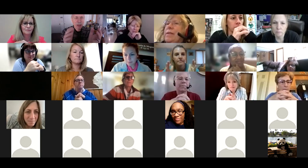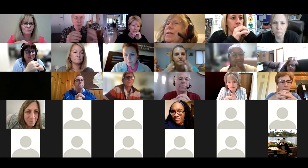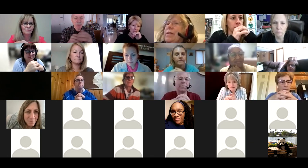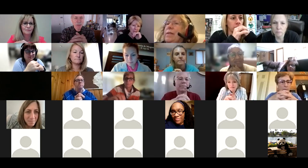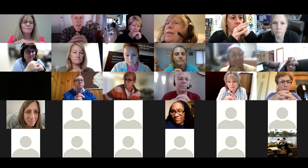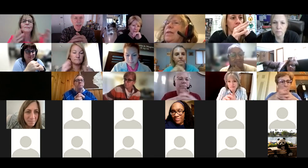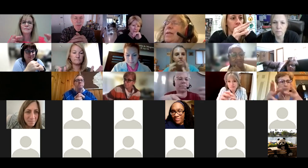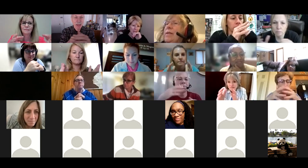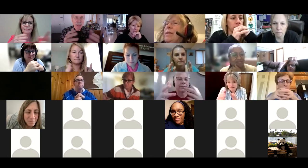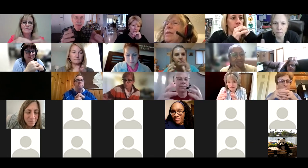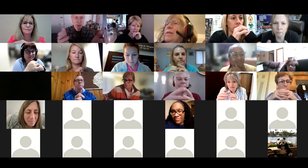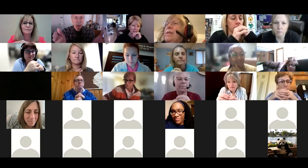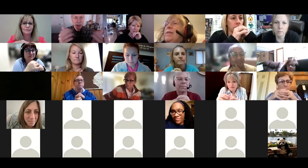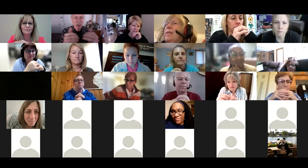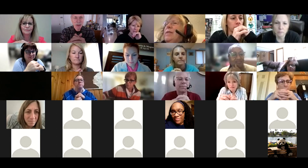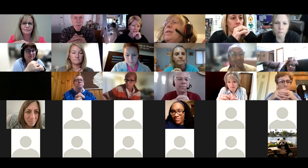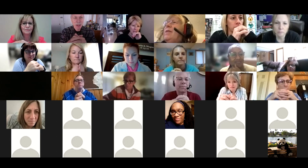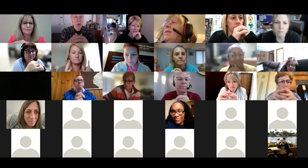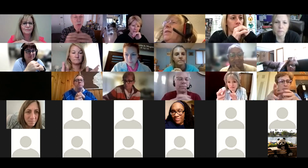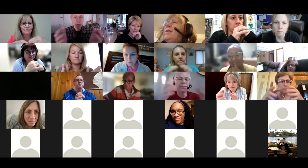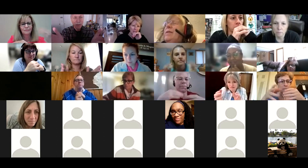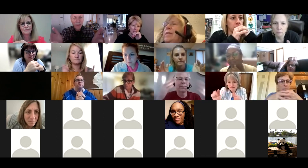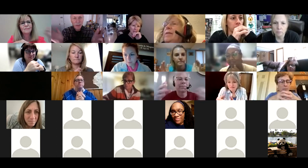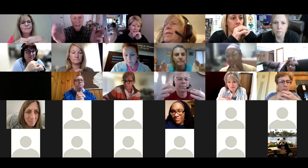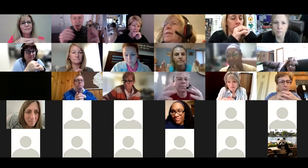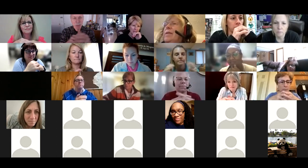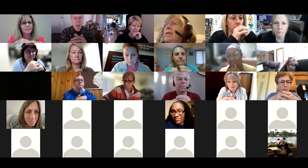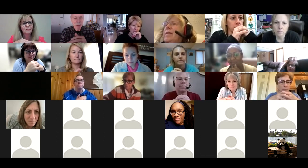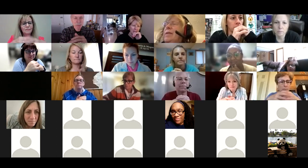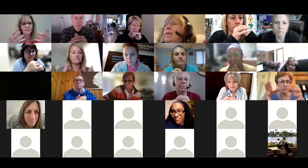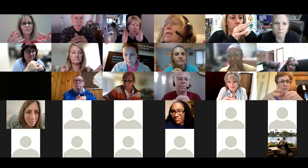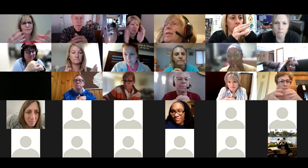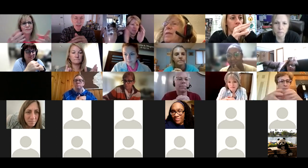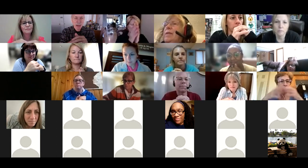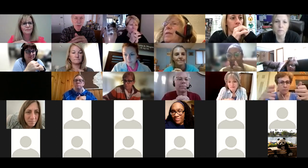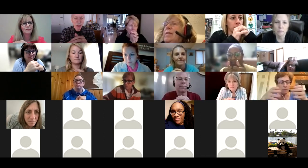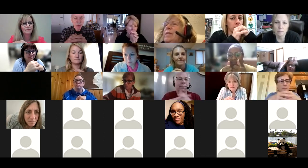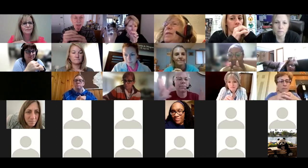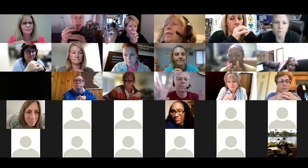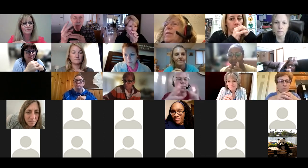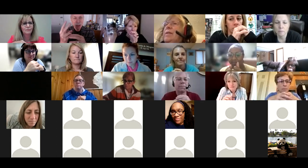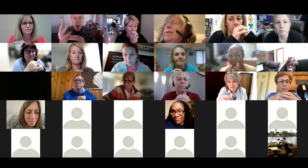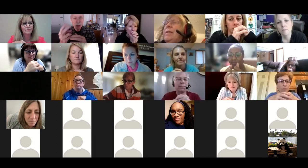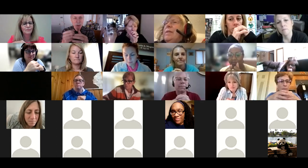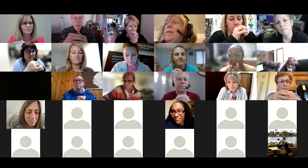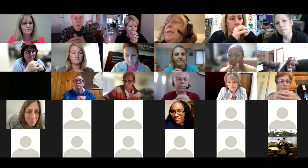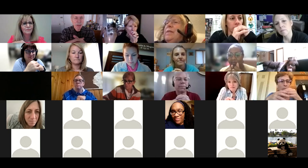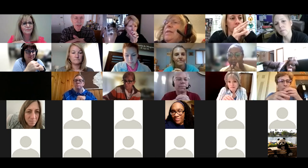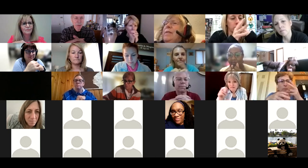of your favorite games and get them to speak a sentence back. One of my favorite games is blah, After a while, you say, tell me two of your favorite games.